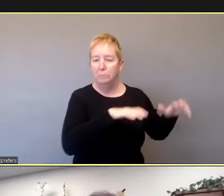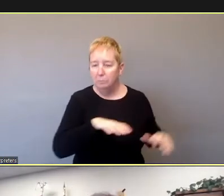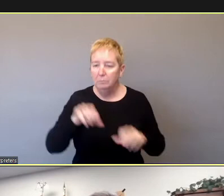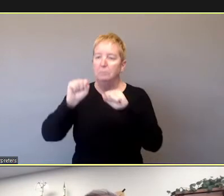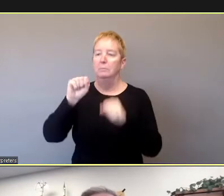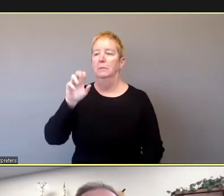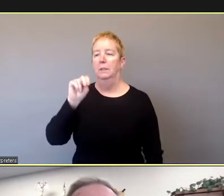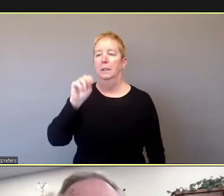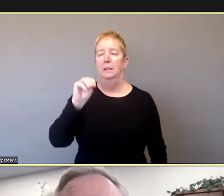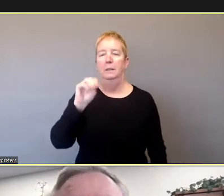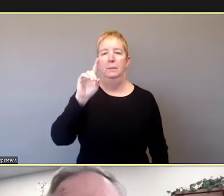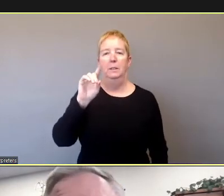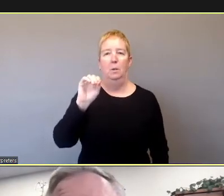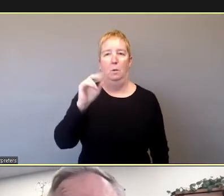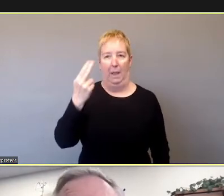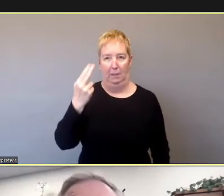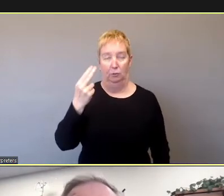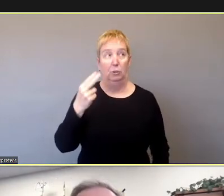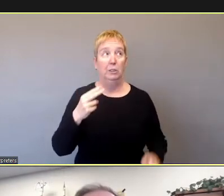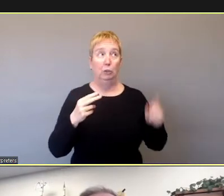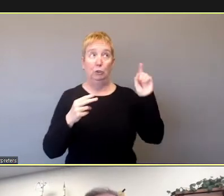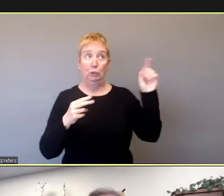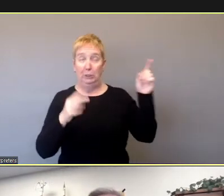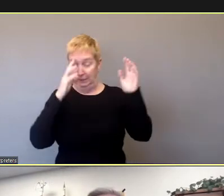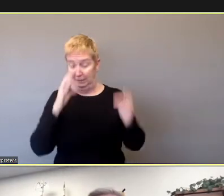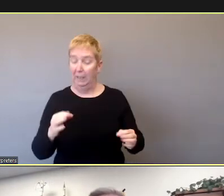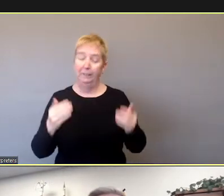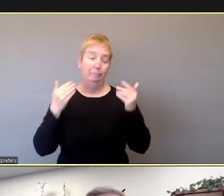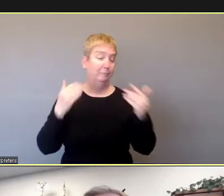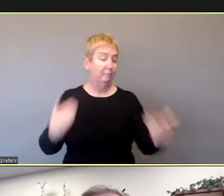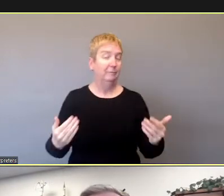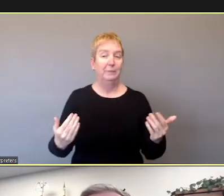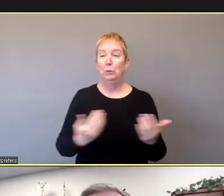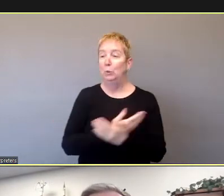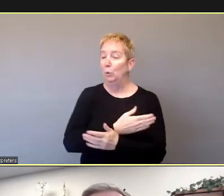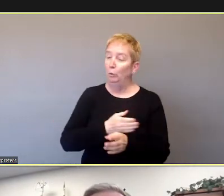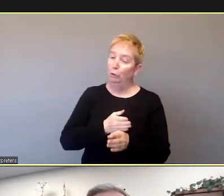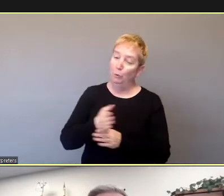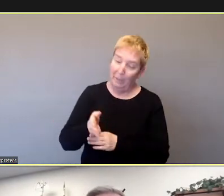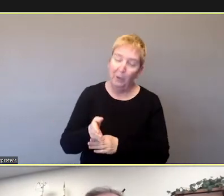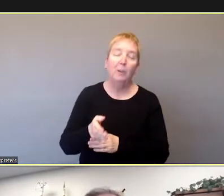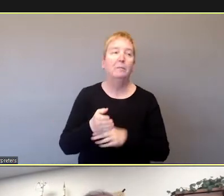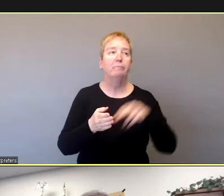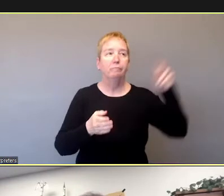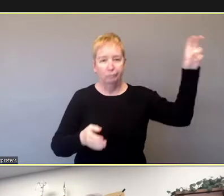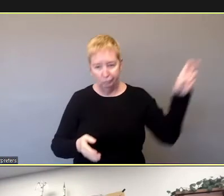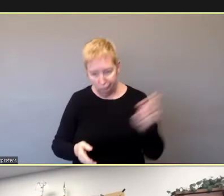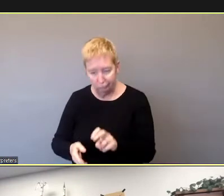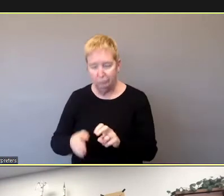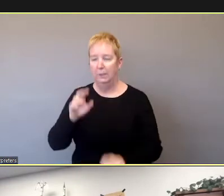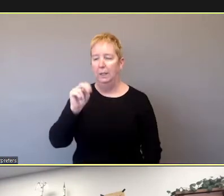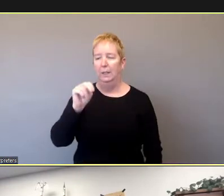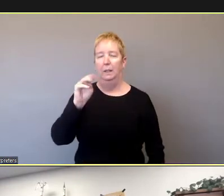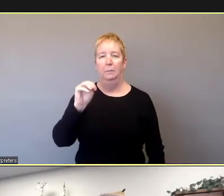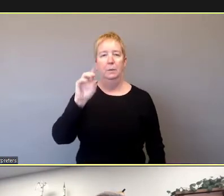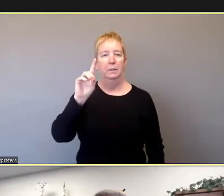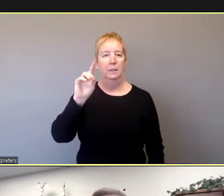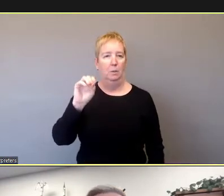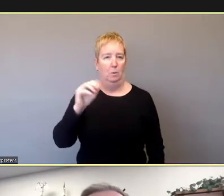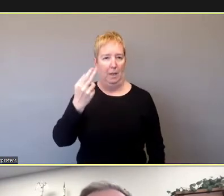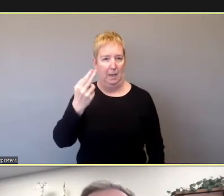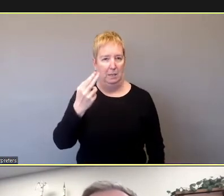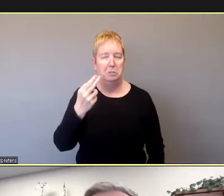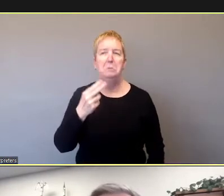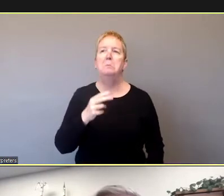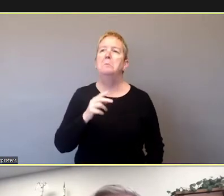decided that the next career challenge ahead of her is coming to the Department of Health and not just helping us move to a